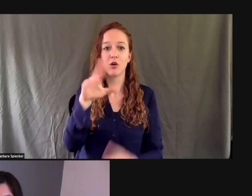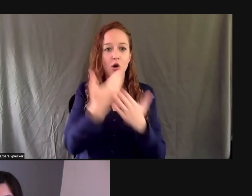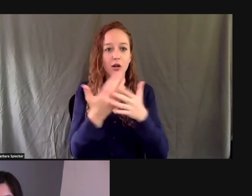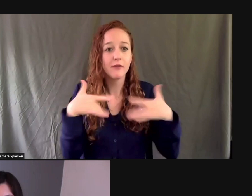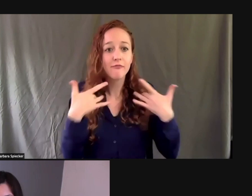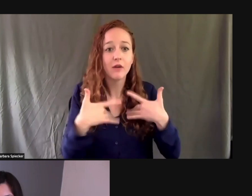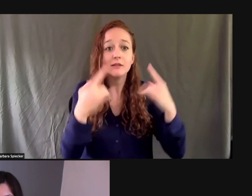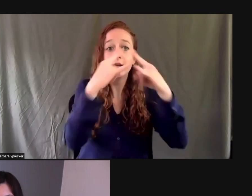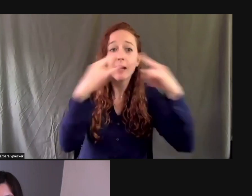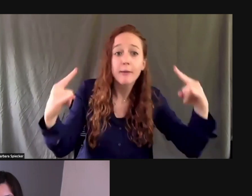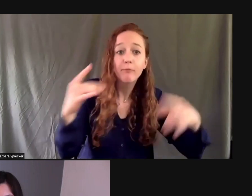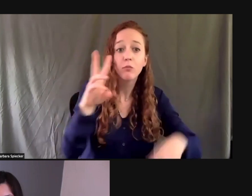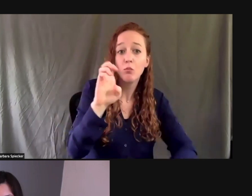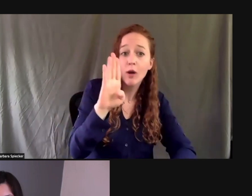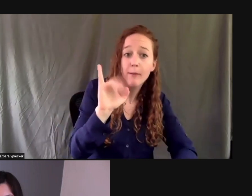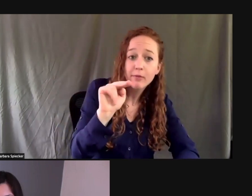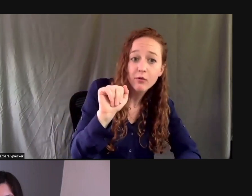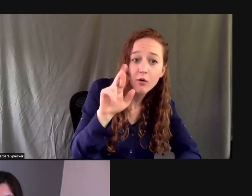Next question.